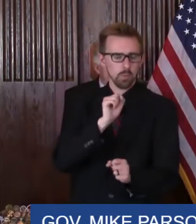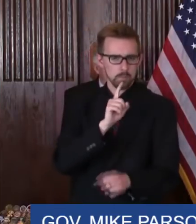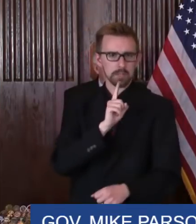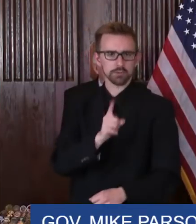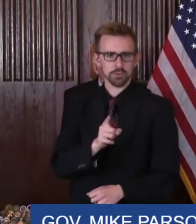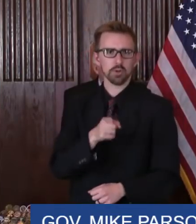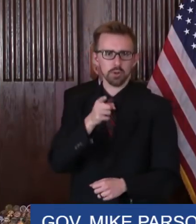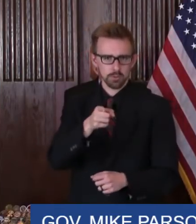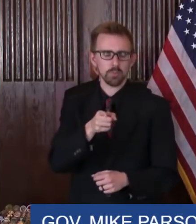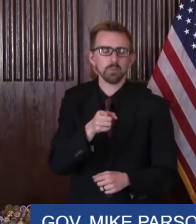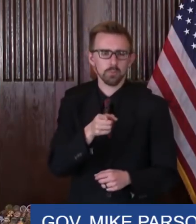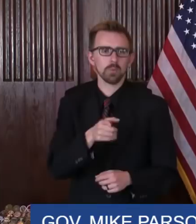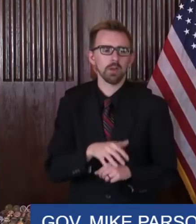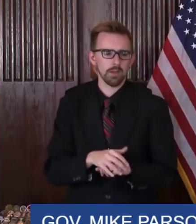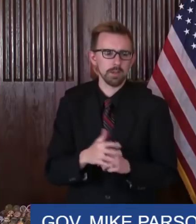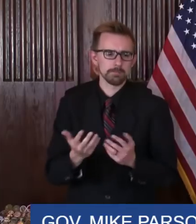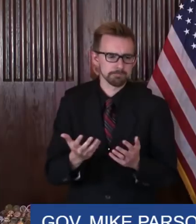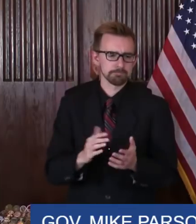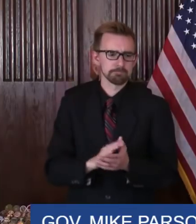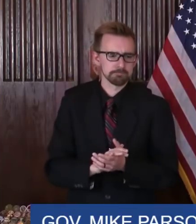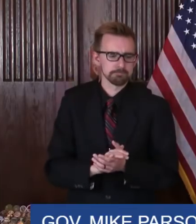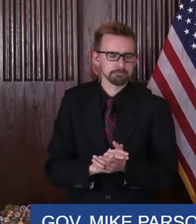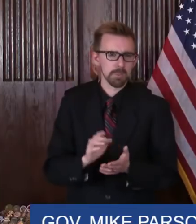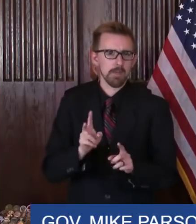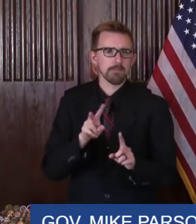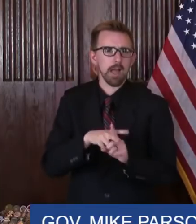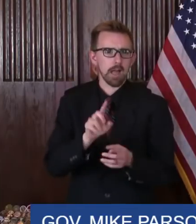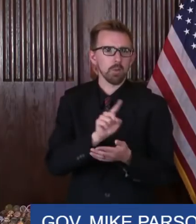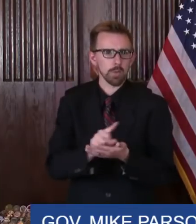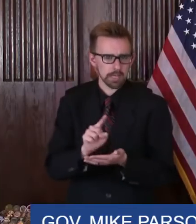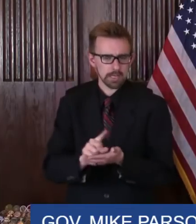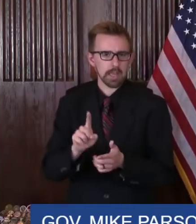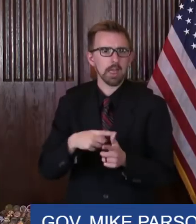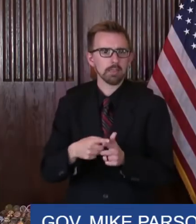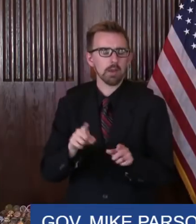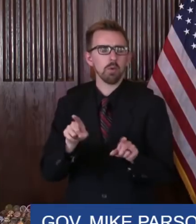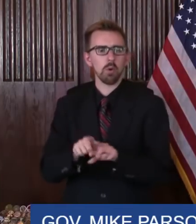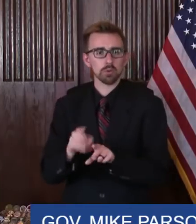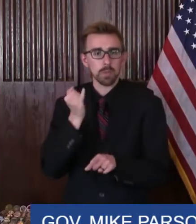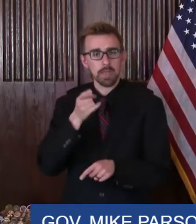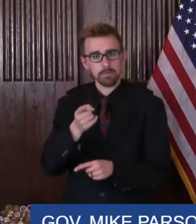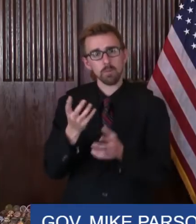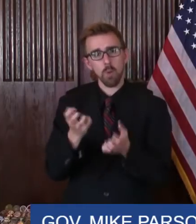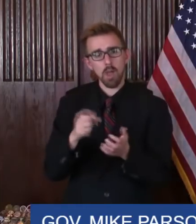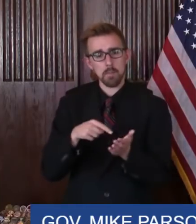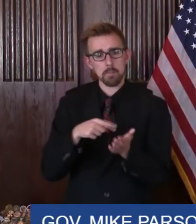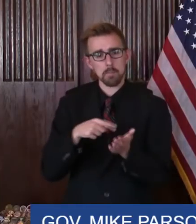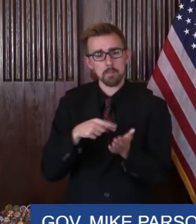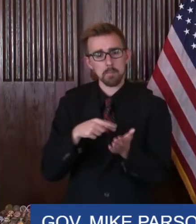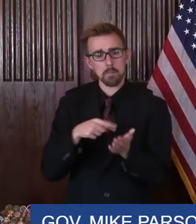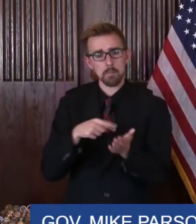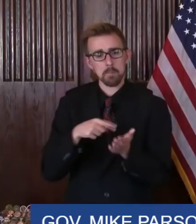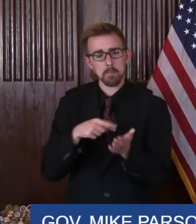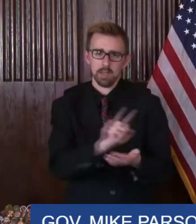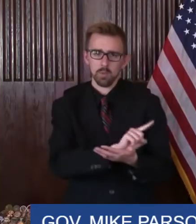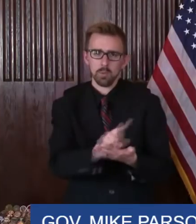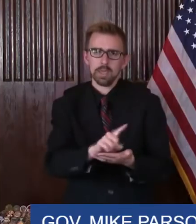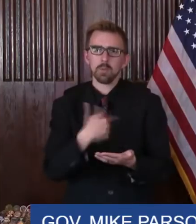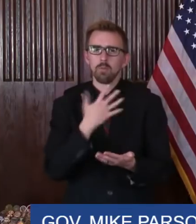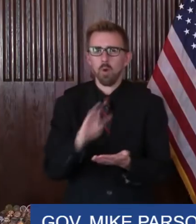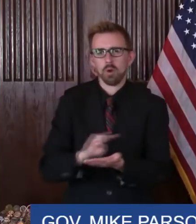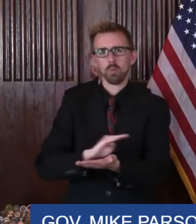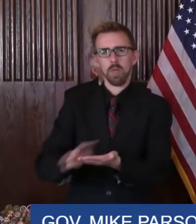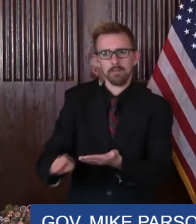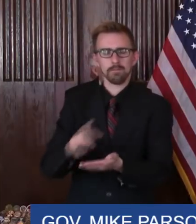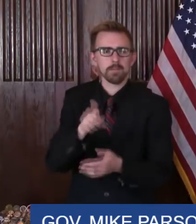you're making sure to file weekly, and then also if you want to be paid for that waiting week, which we've already waived, you